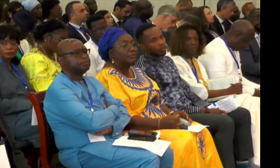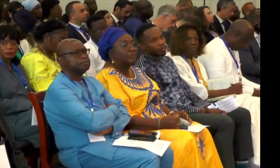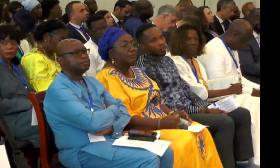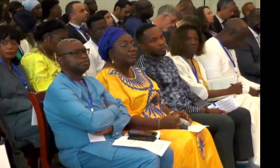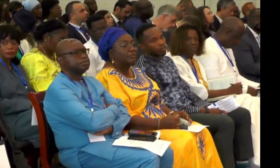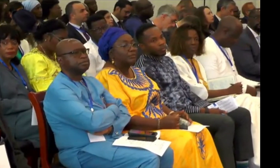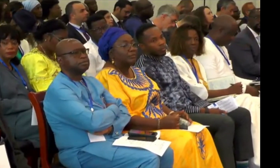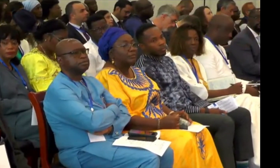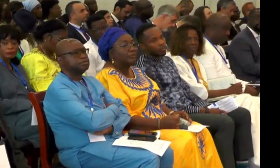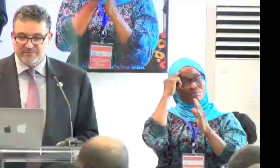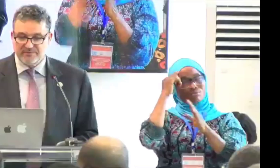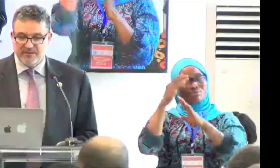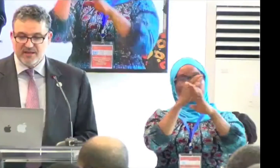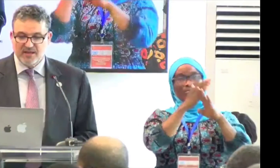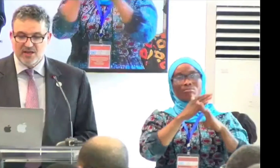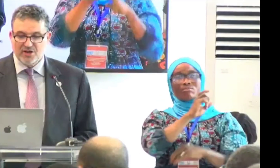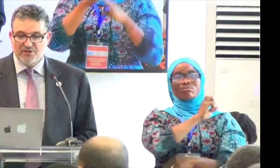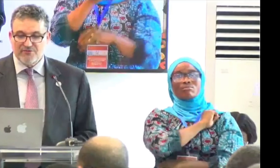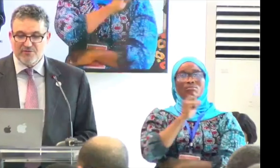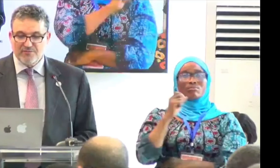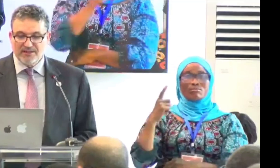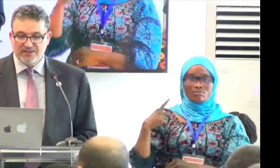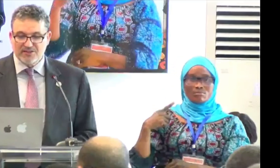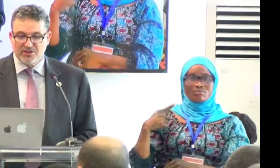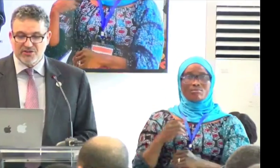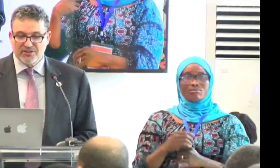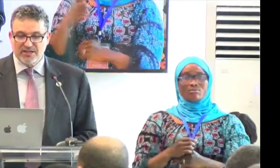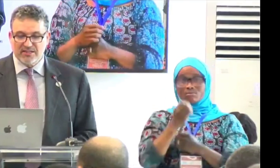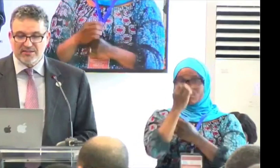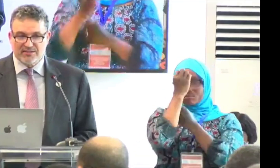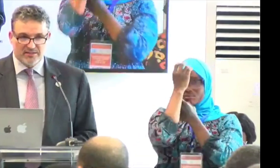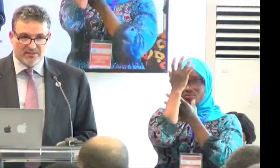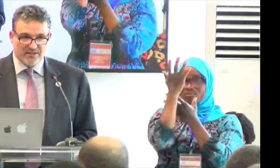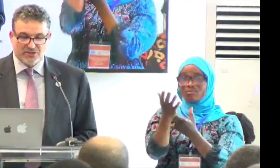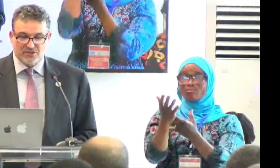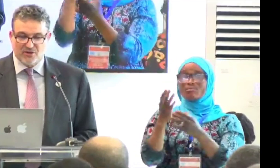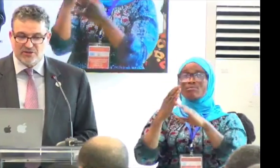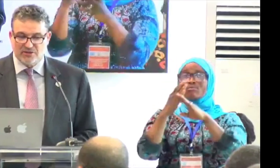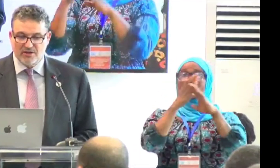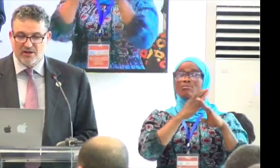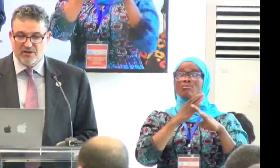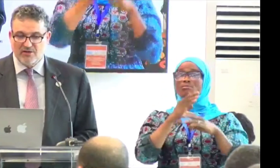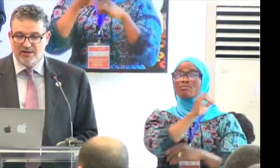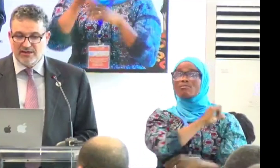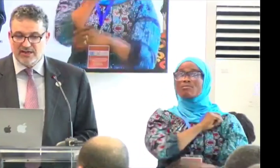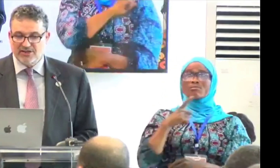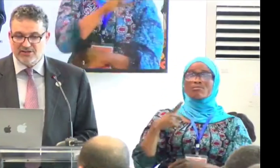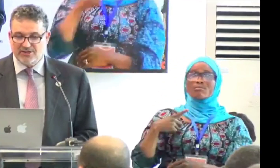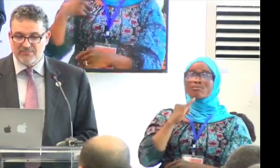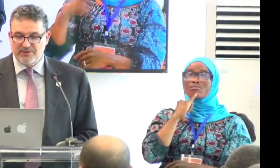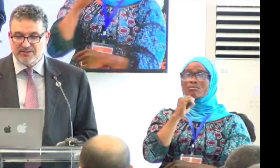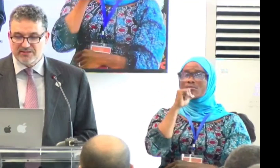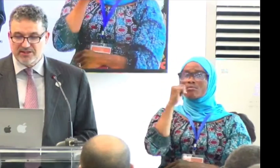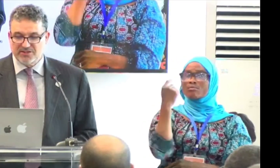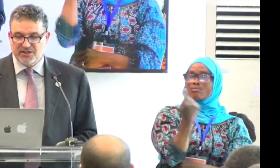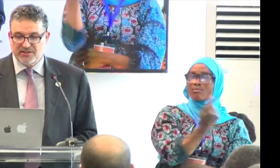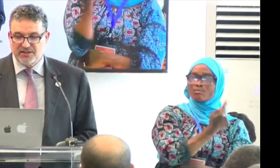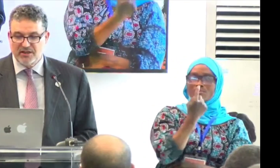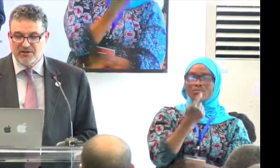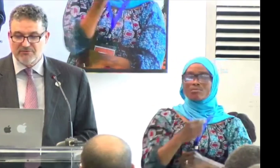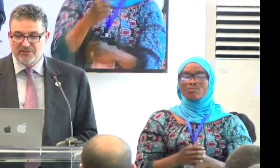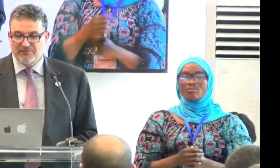by Security Council. Reforming the Security Council is not only urgent, but